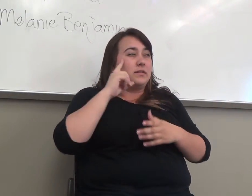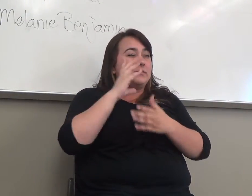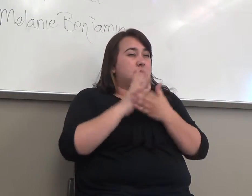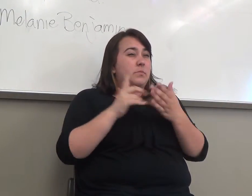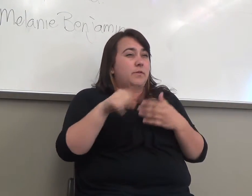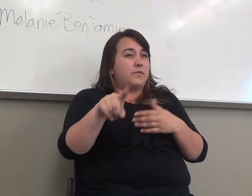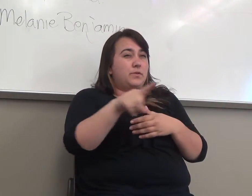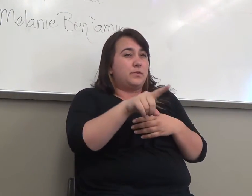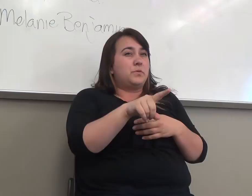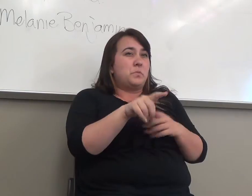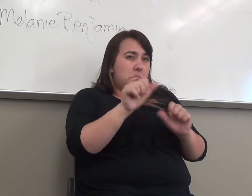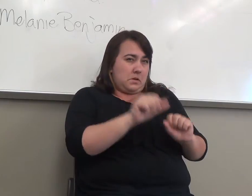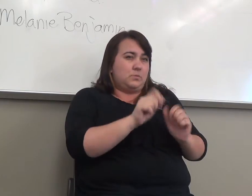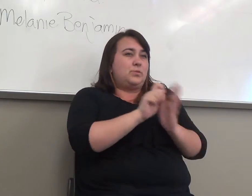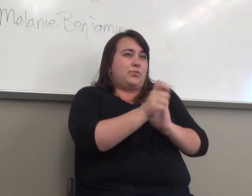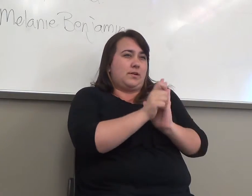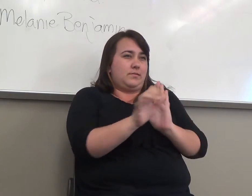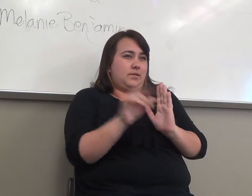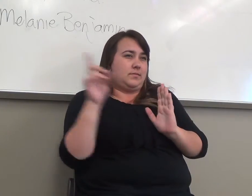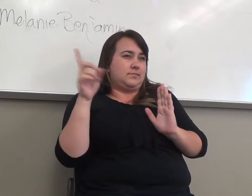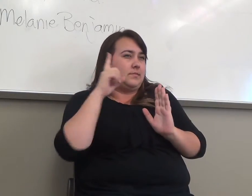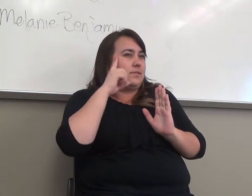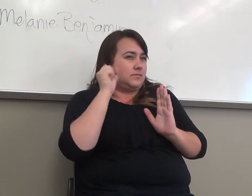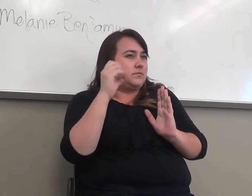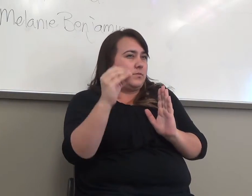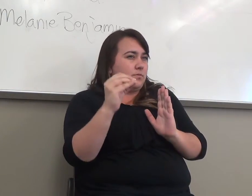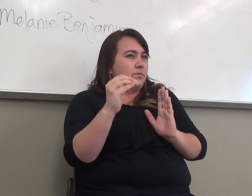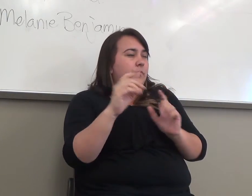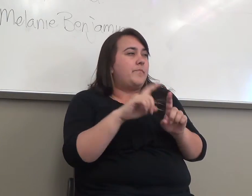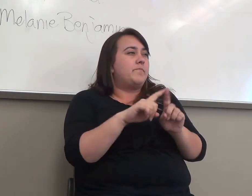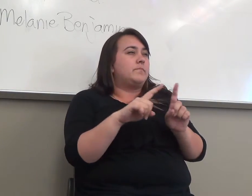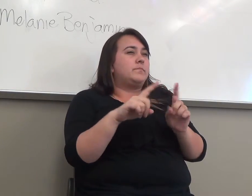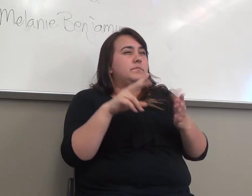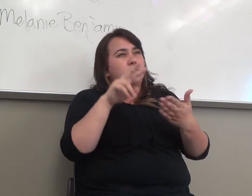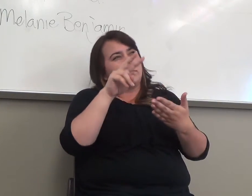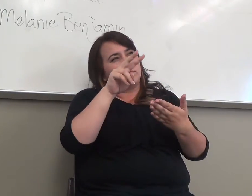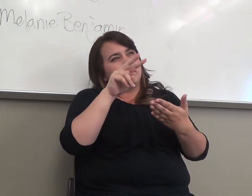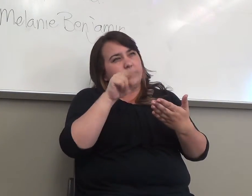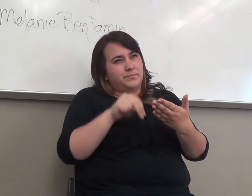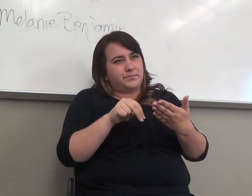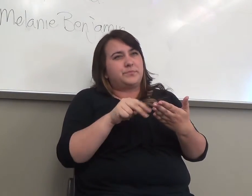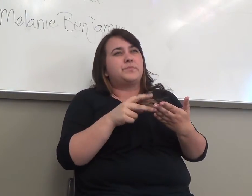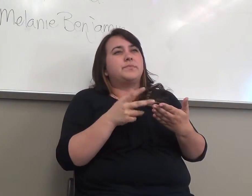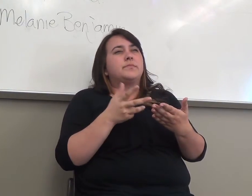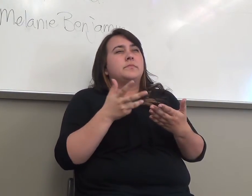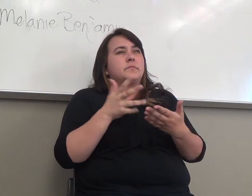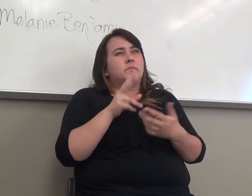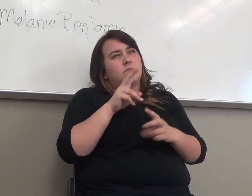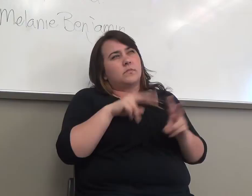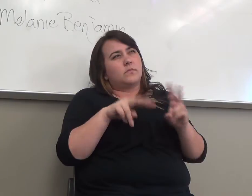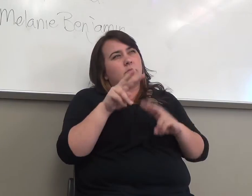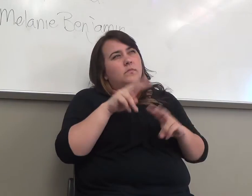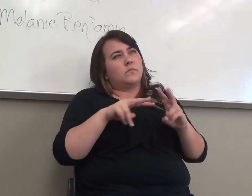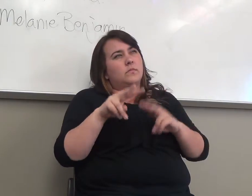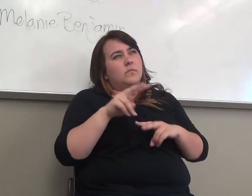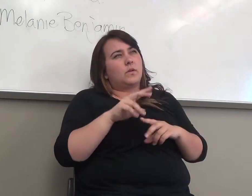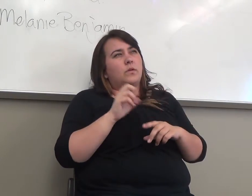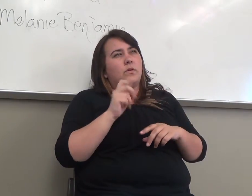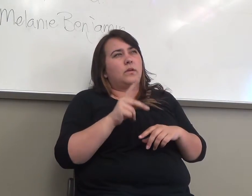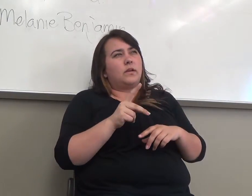this point, but I need you to look at this and kind of say, could